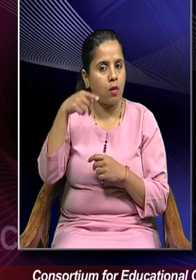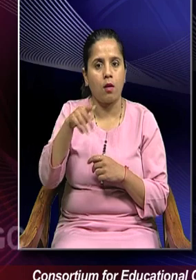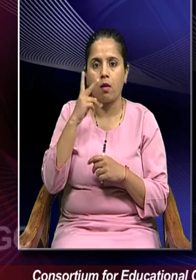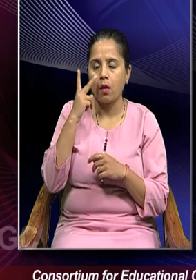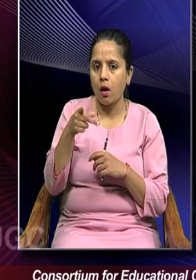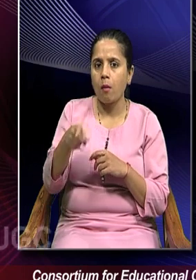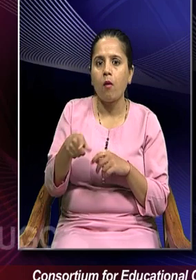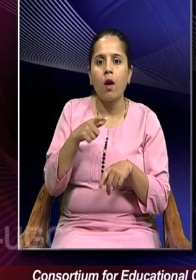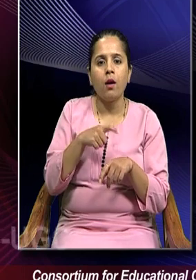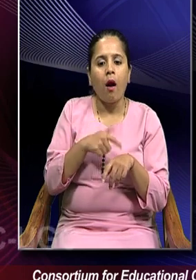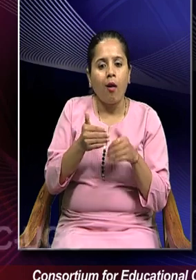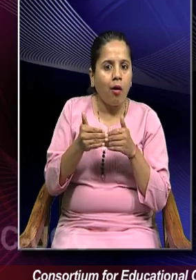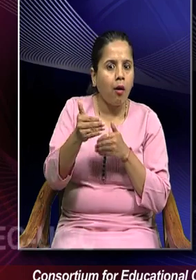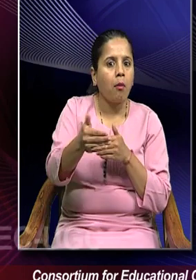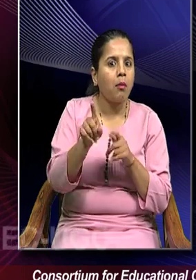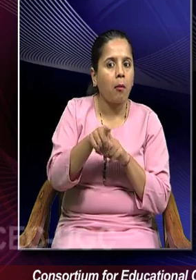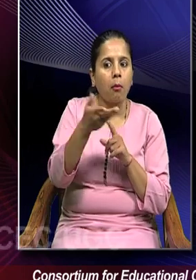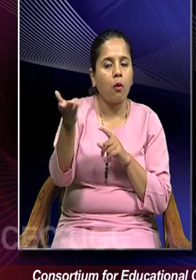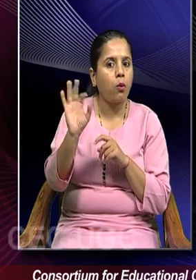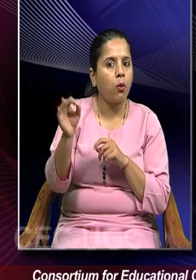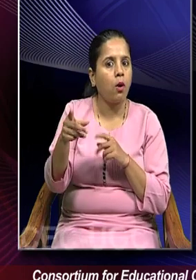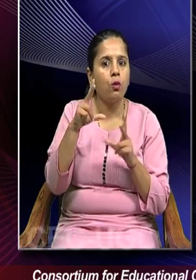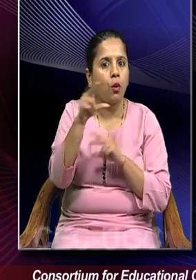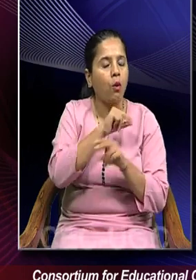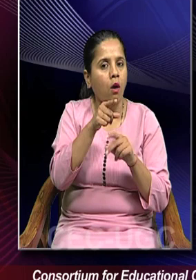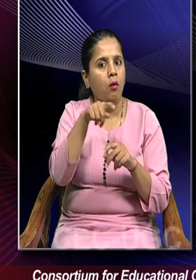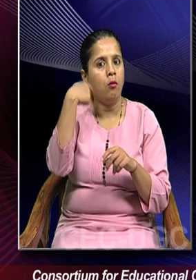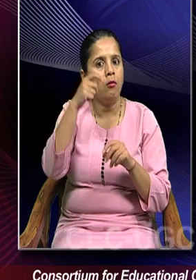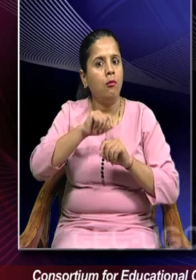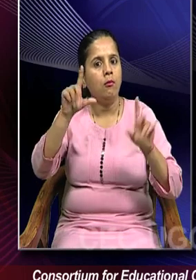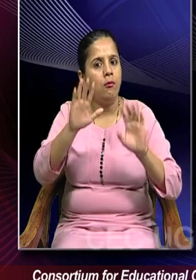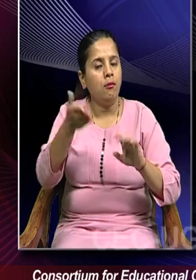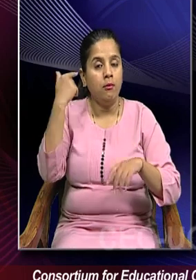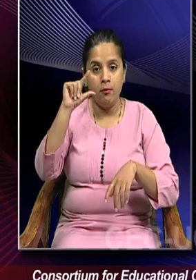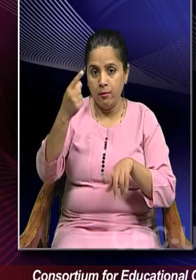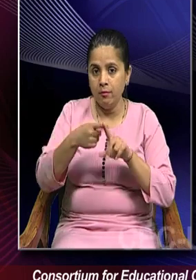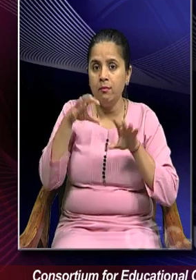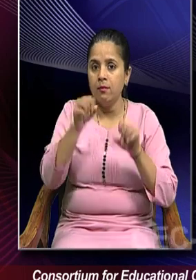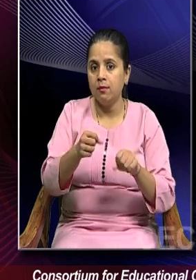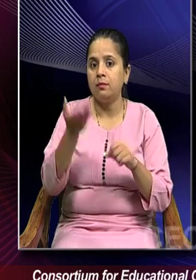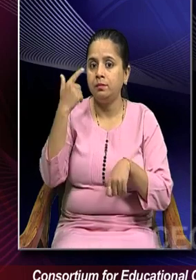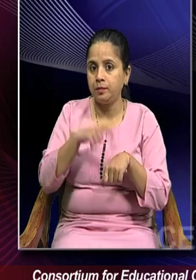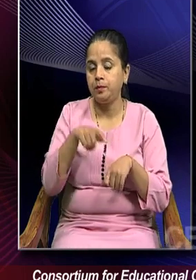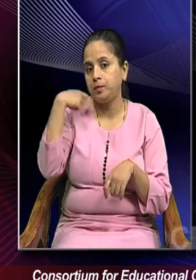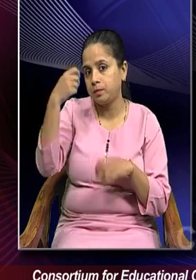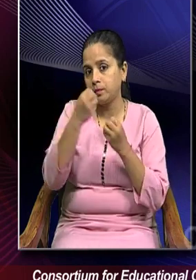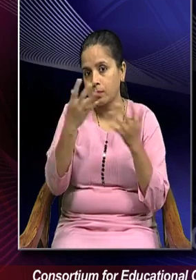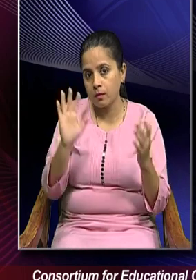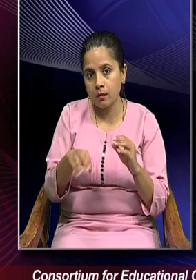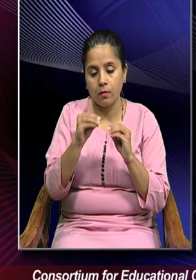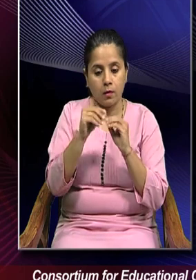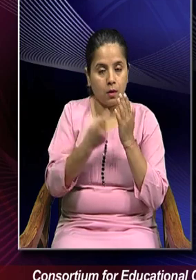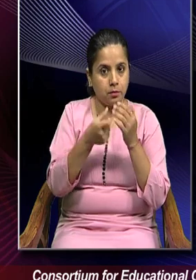of its times as well. And thereafter, we find that during the colonial period, number of films like Brandy